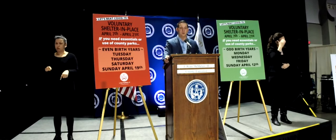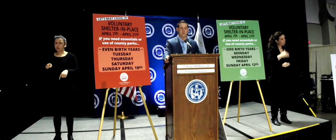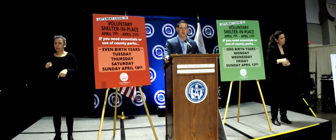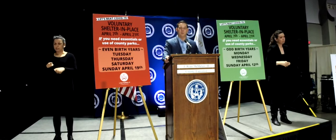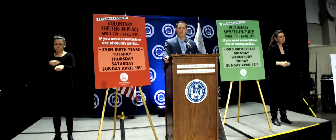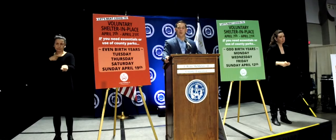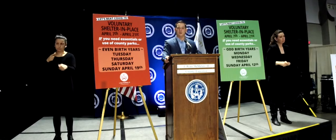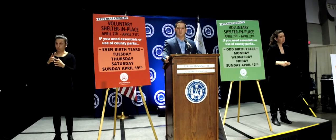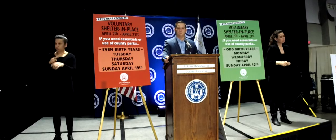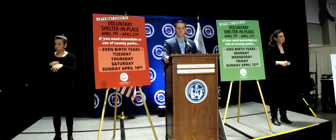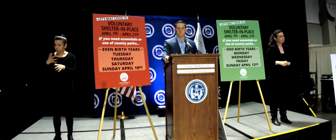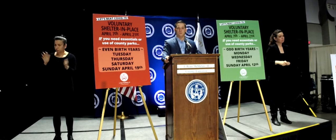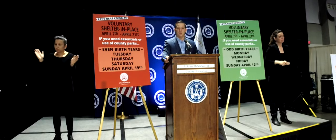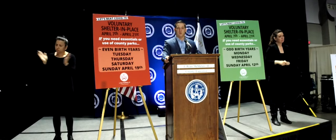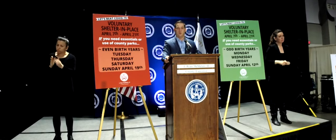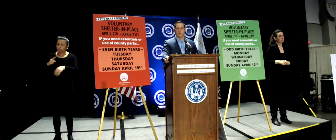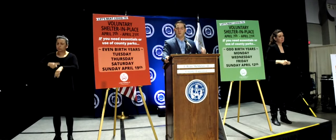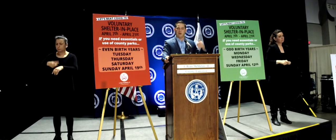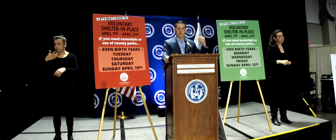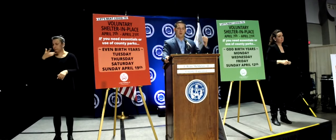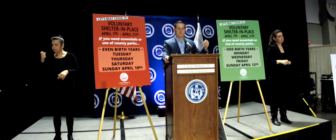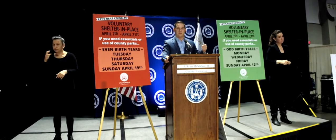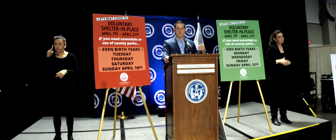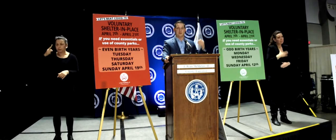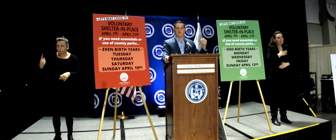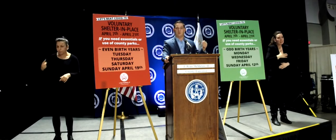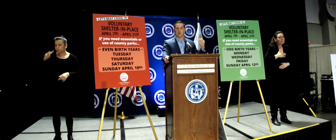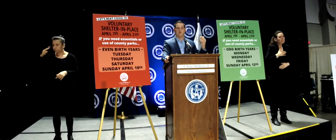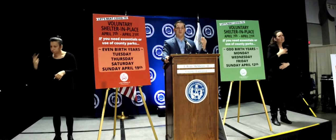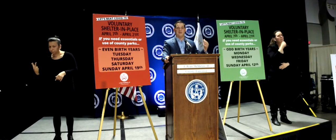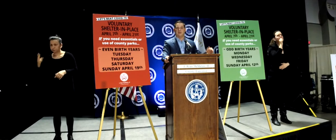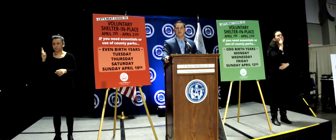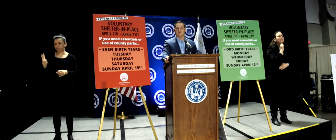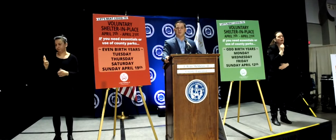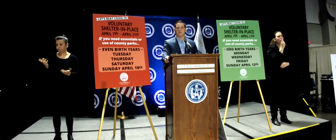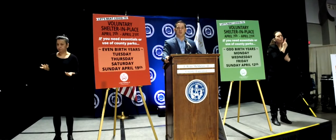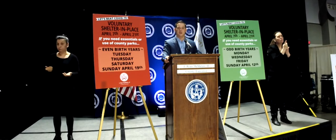be a couple weeks. And we reevaluate every executive